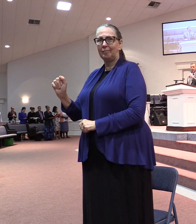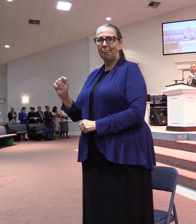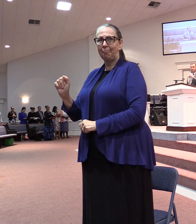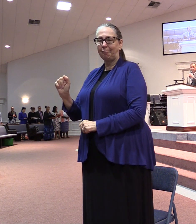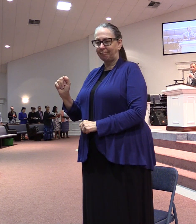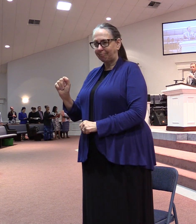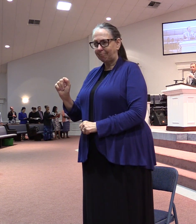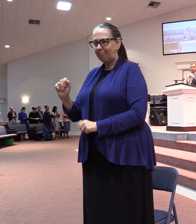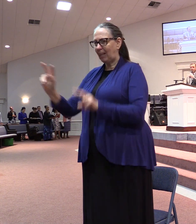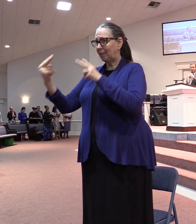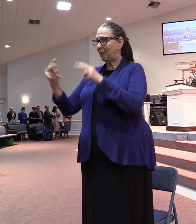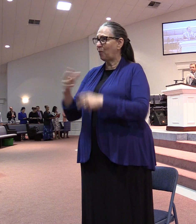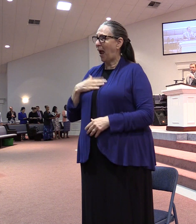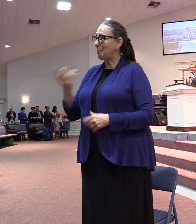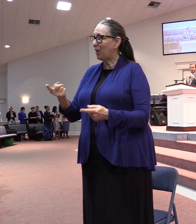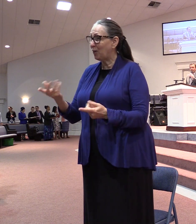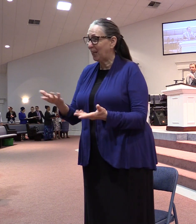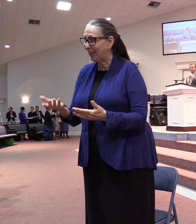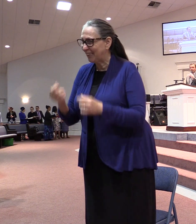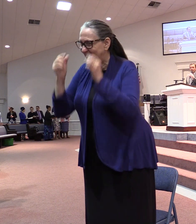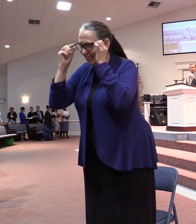somebody in the eye, and say, we're glad you're here.